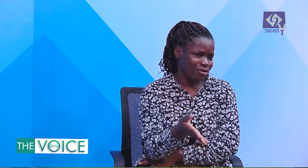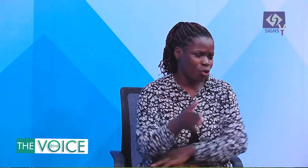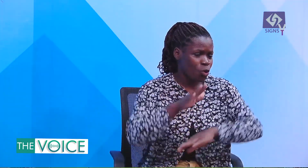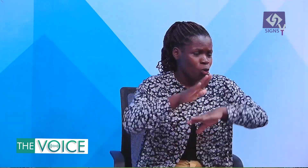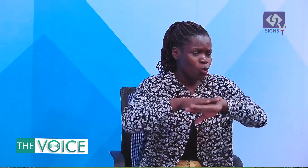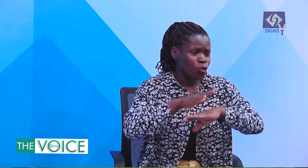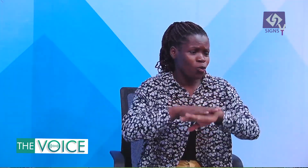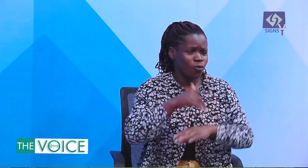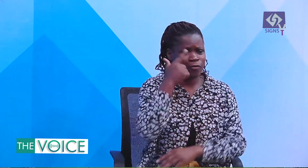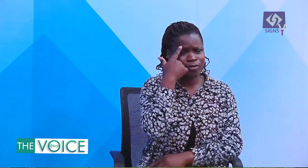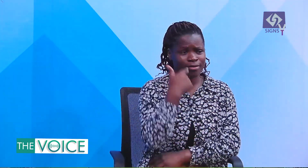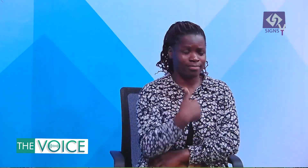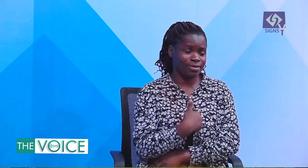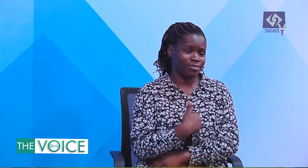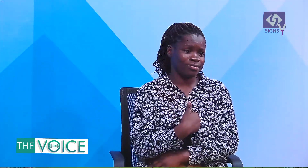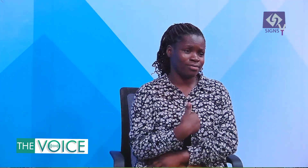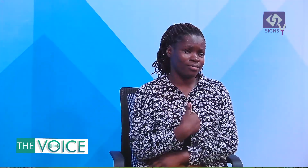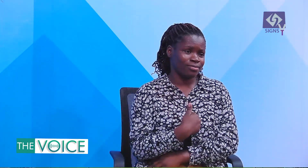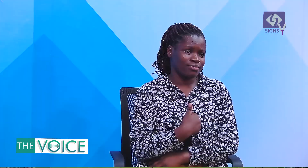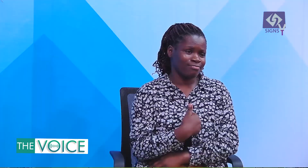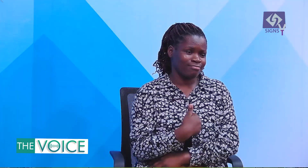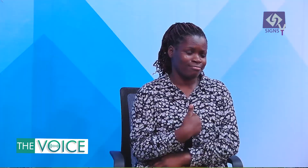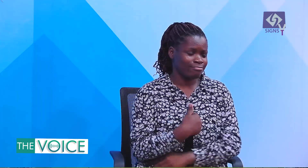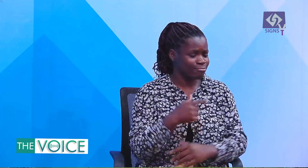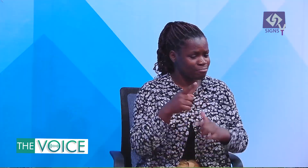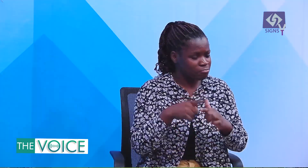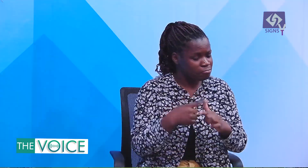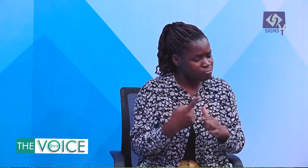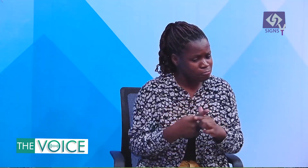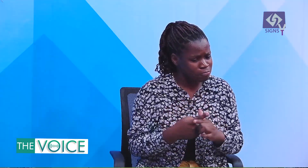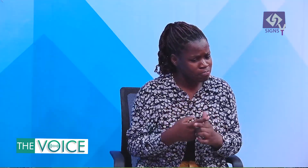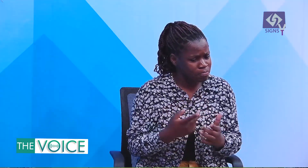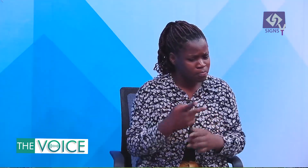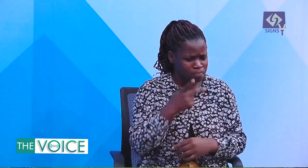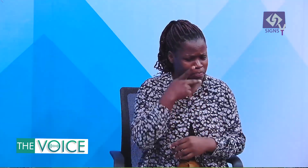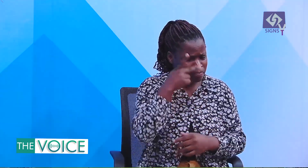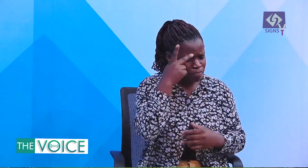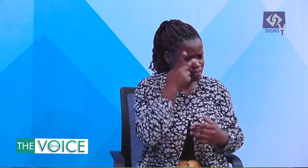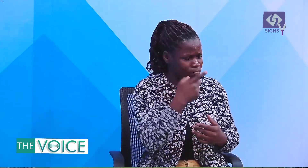And I met some deaf girl who was there for me.